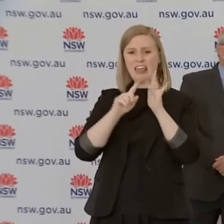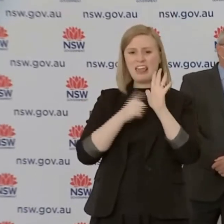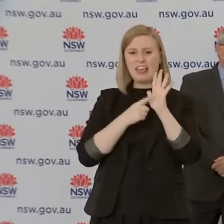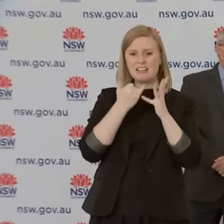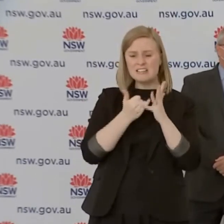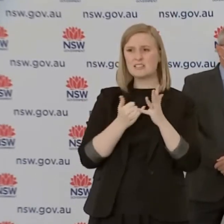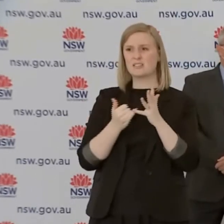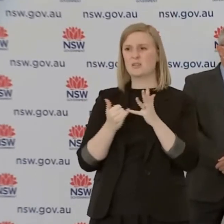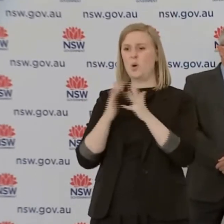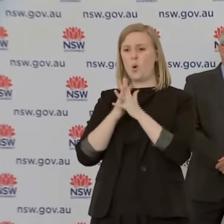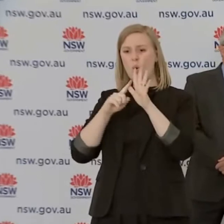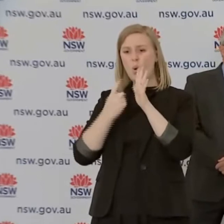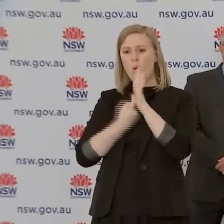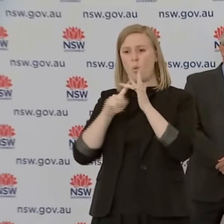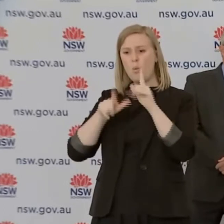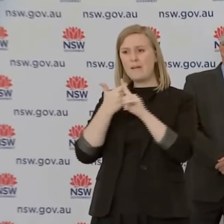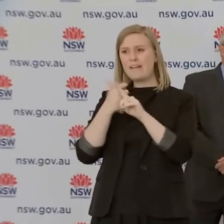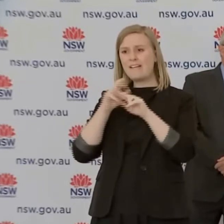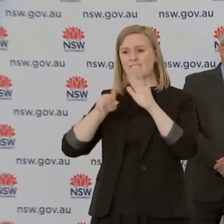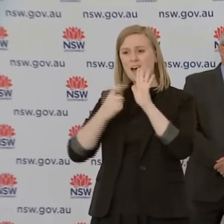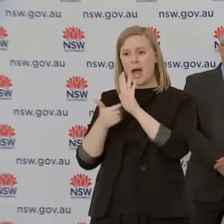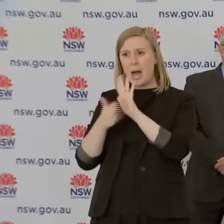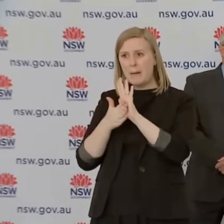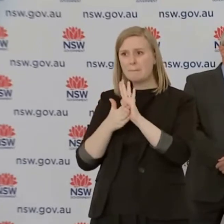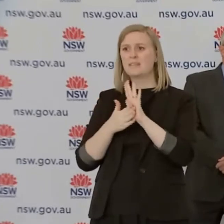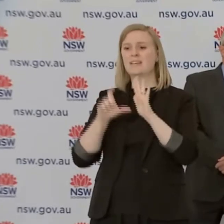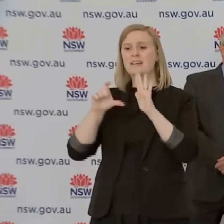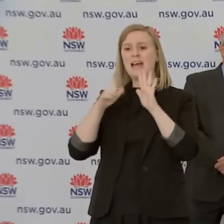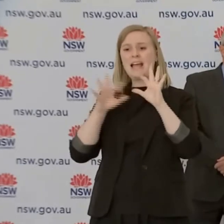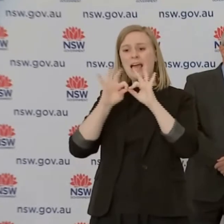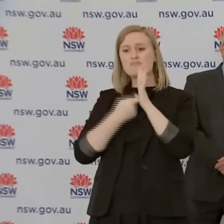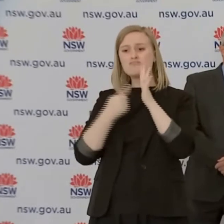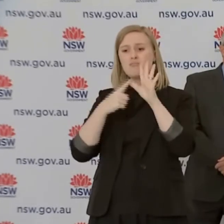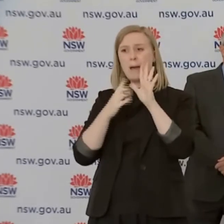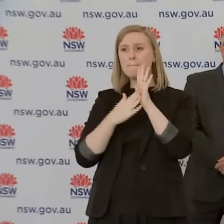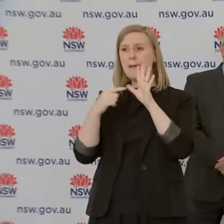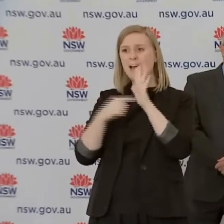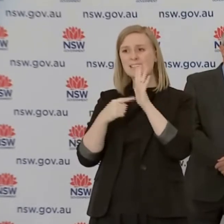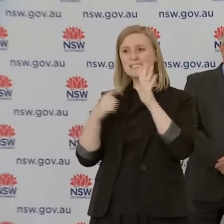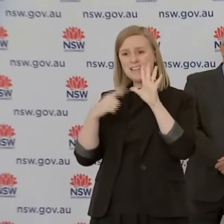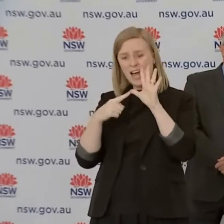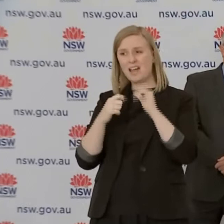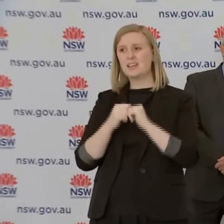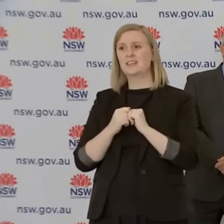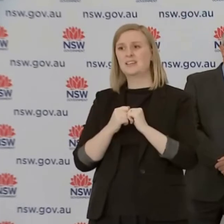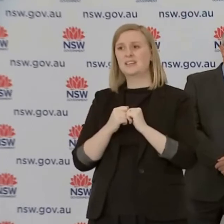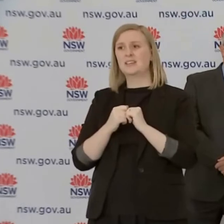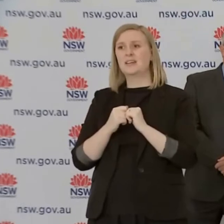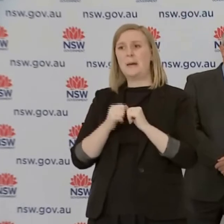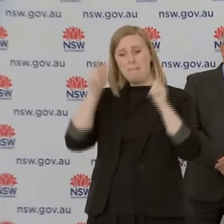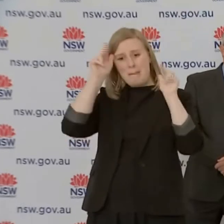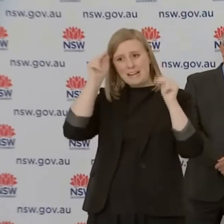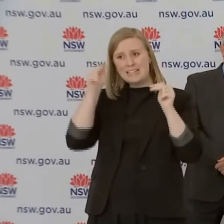Farm, Captain Cash Loans Cabramatta, Accounting Dynamics Cabramatta, Bunnings Bellambi,